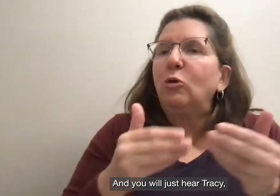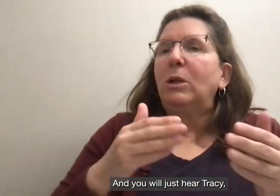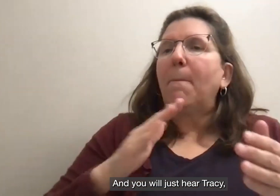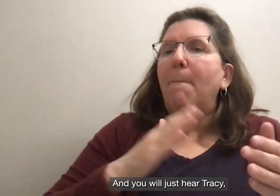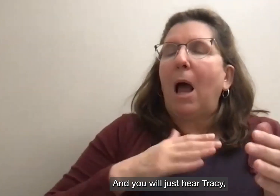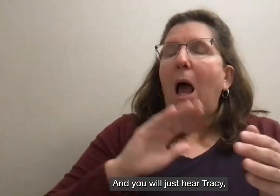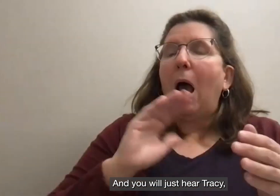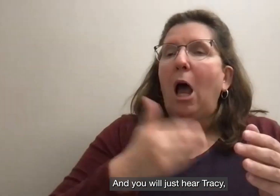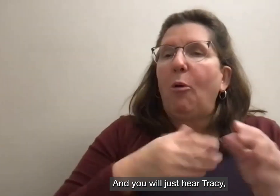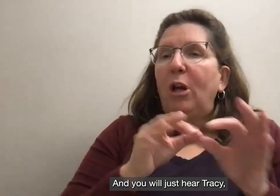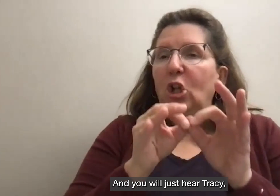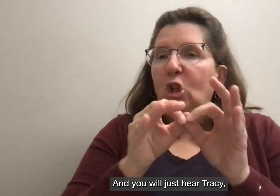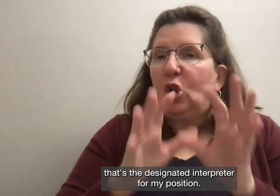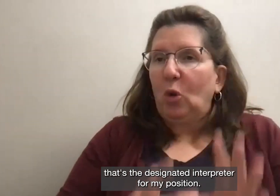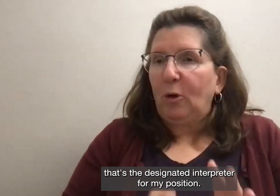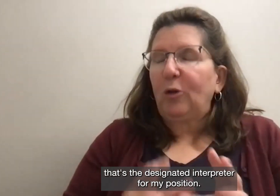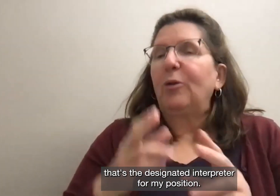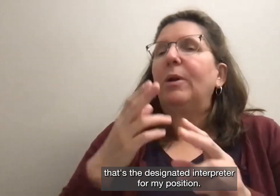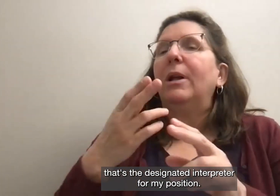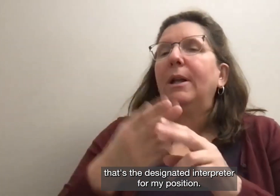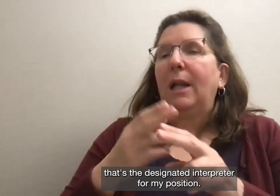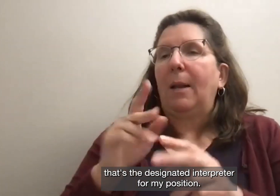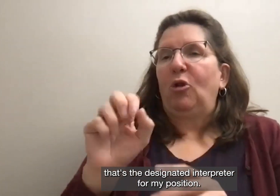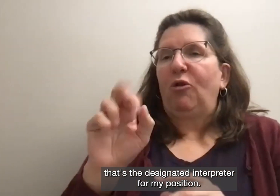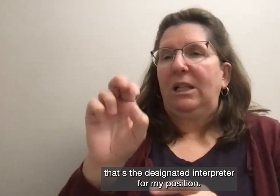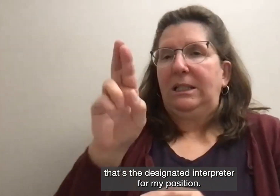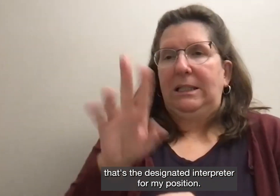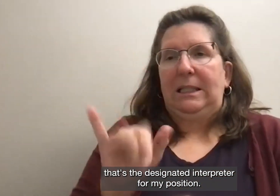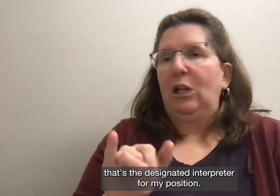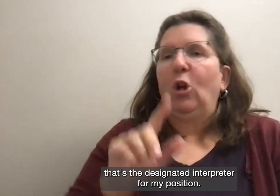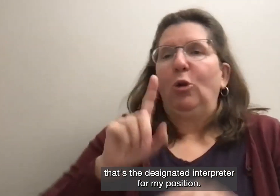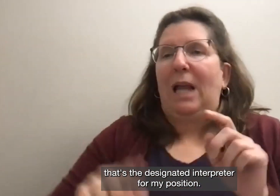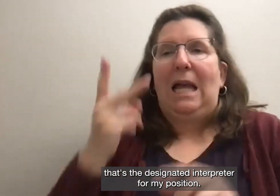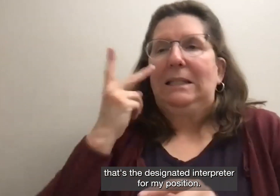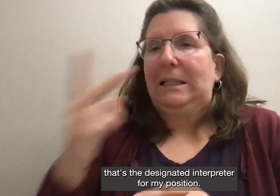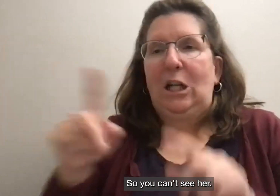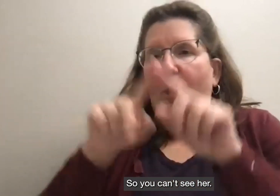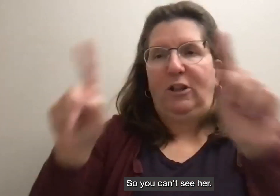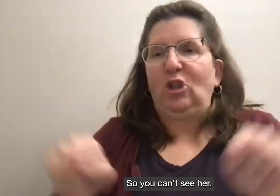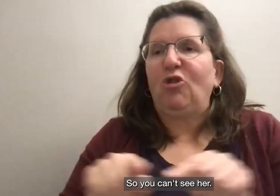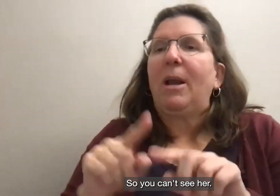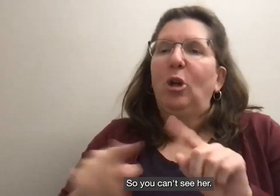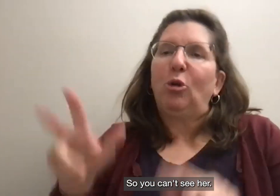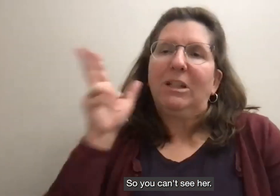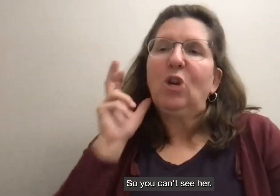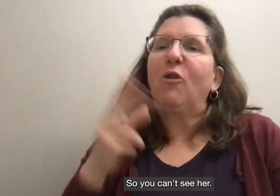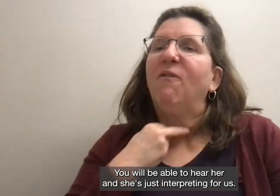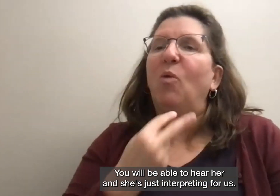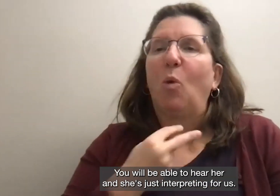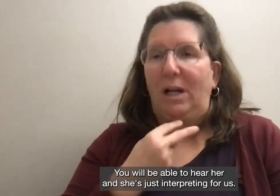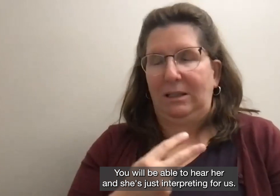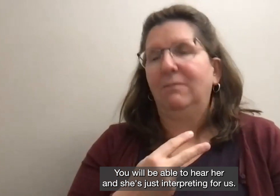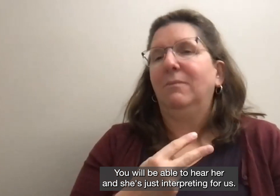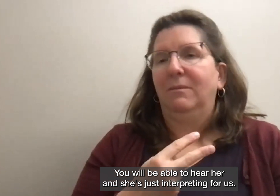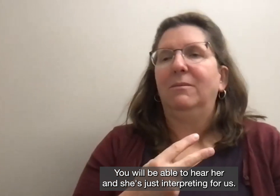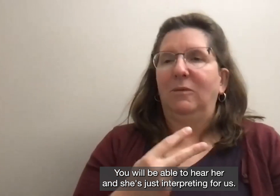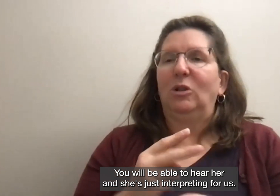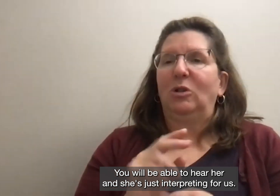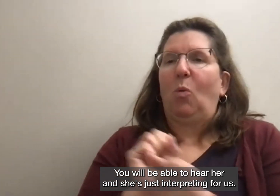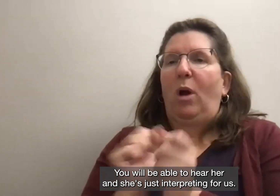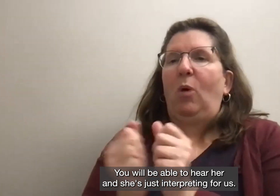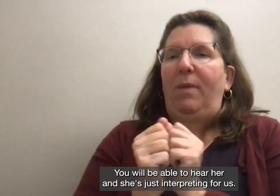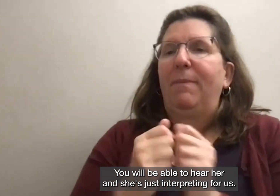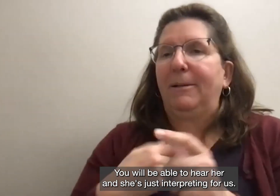hear Tracy. That's the designated interpreter for my position. So you can't see her, you will be able to